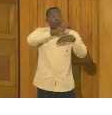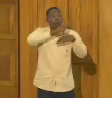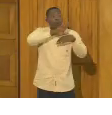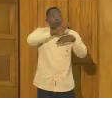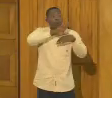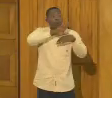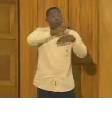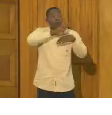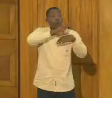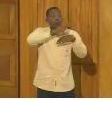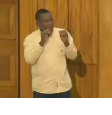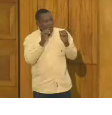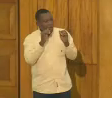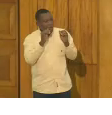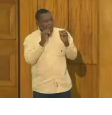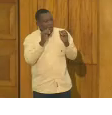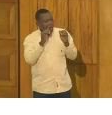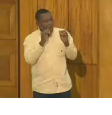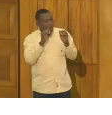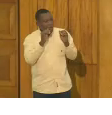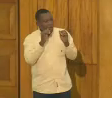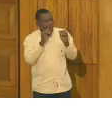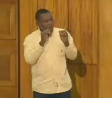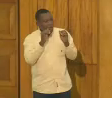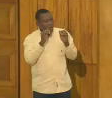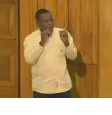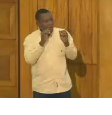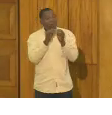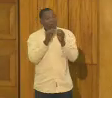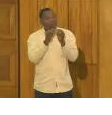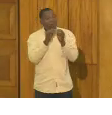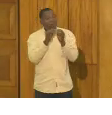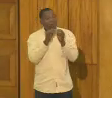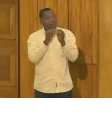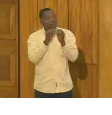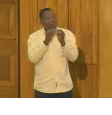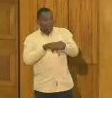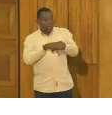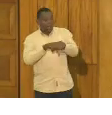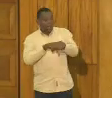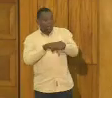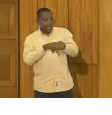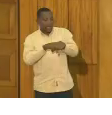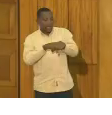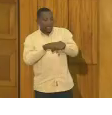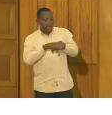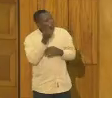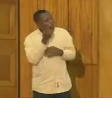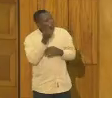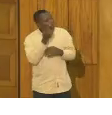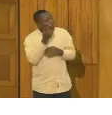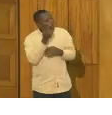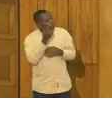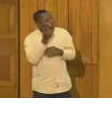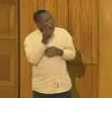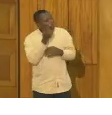studies, they were predominantly assessed. Duration of protection, only 7 studies. Side effects and safety,